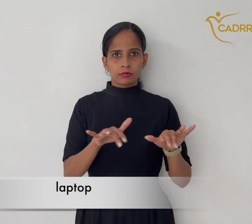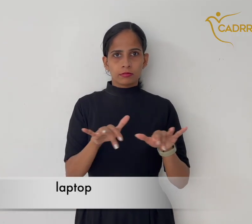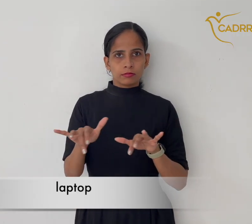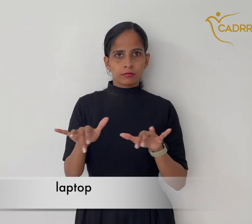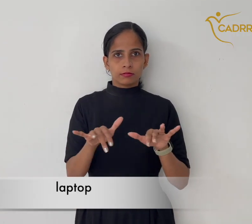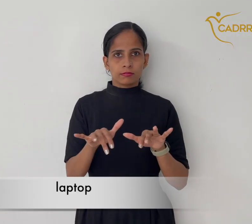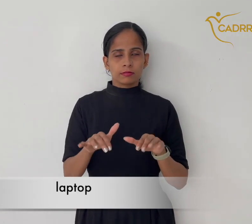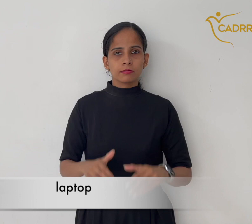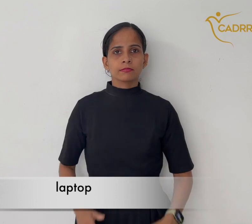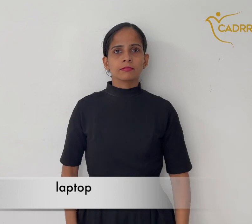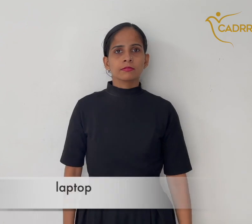Laptop.